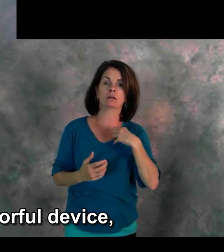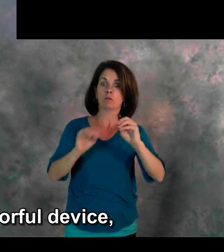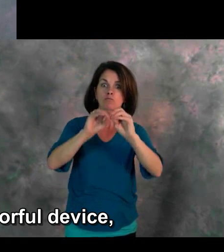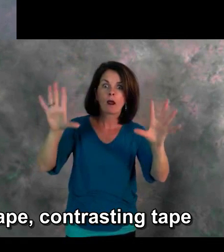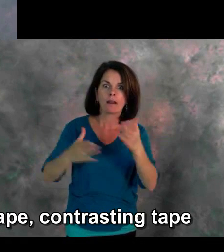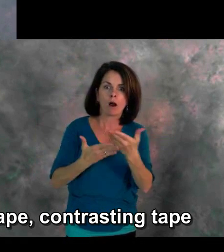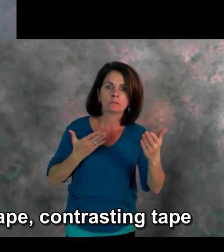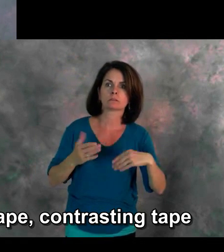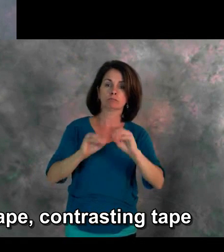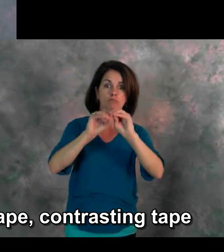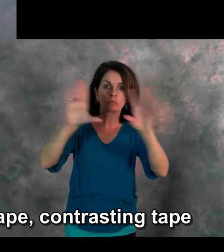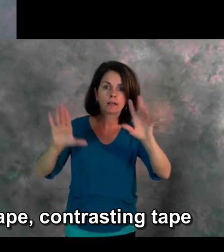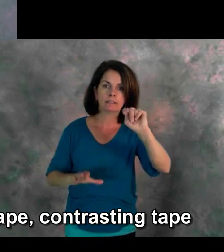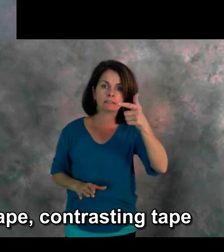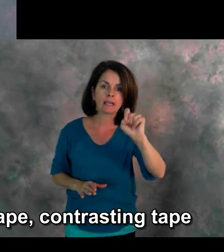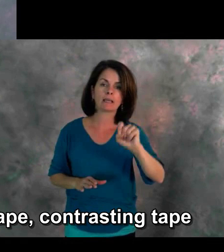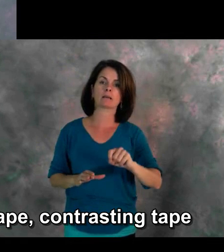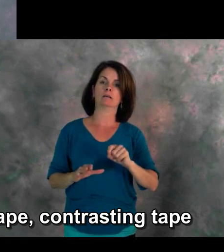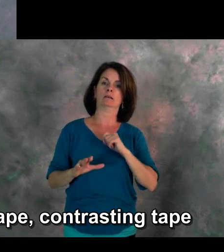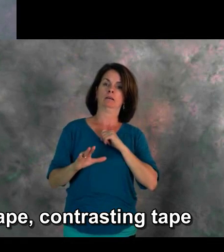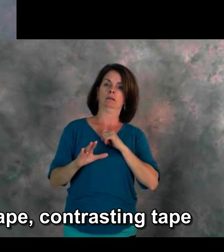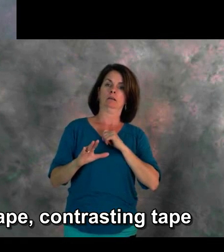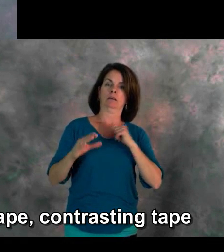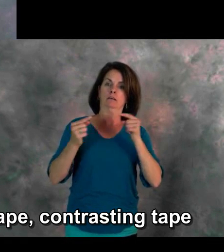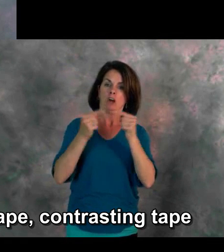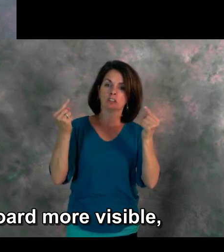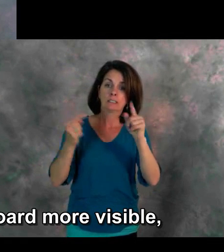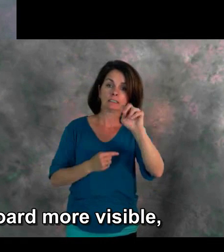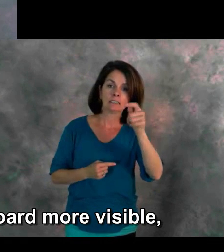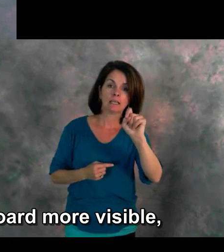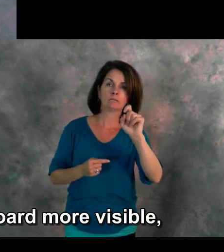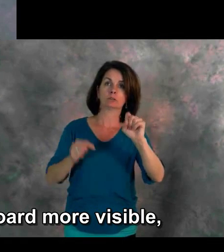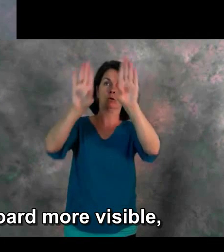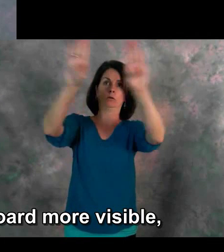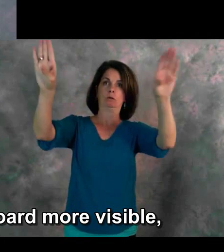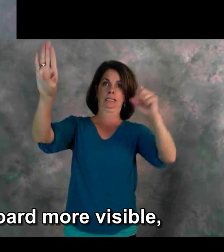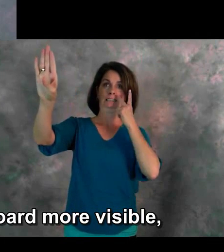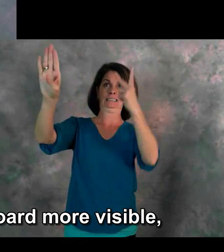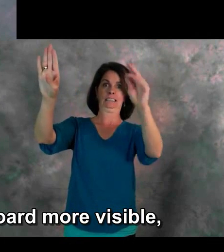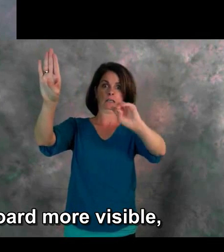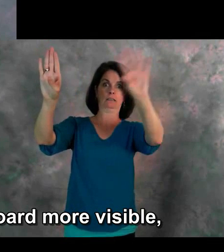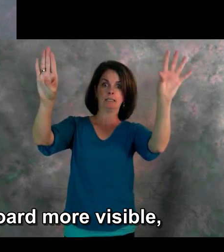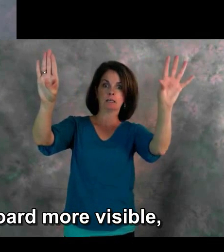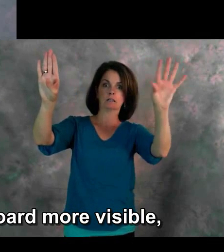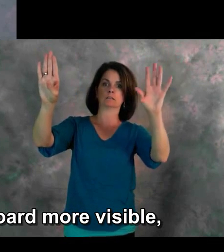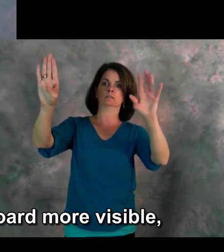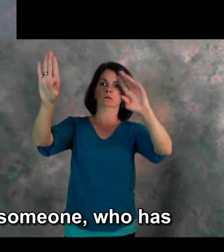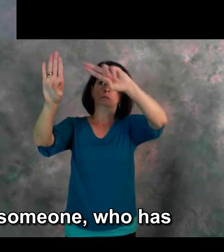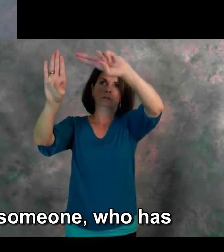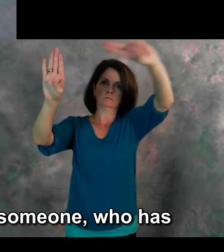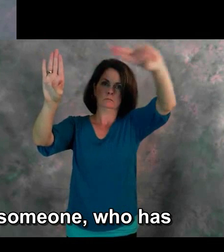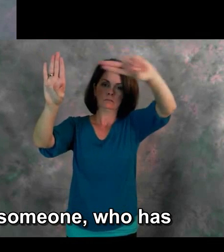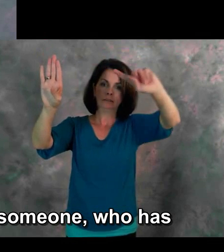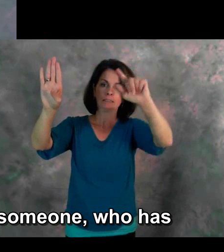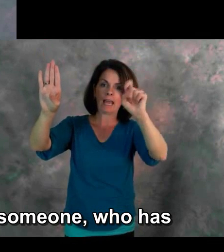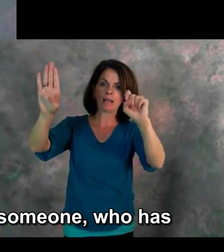colorful device, bright objects, bright tape, contrasting tape to make that backboard more visible,